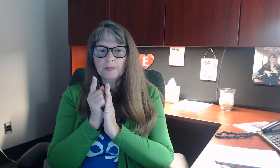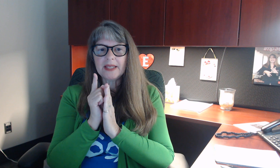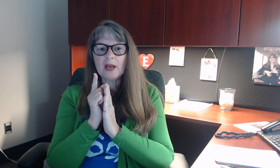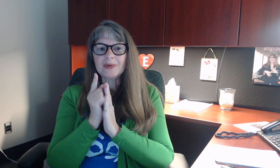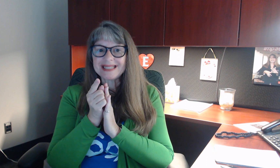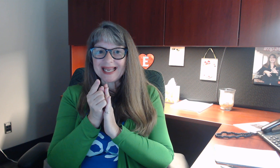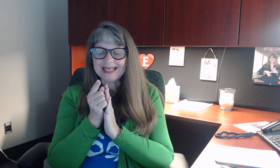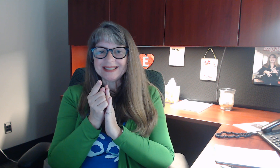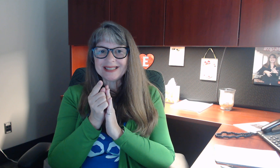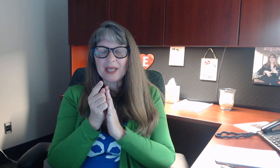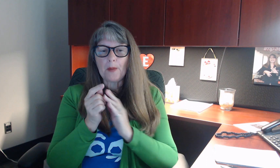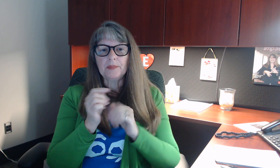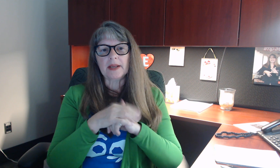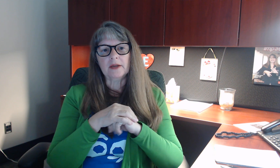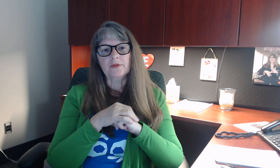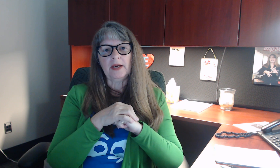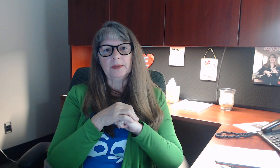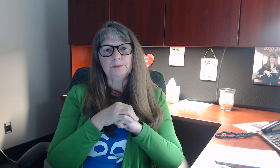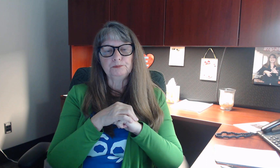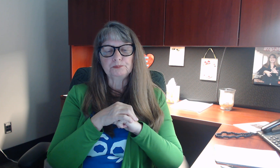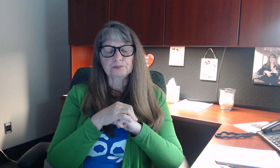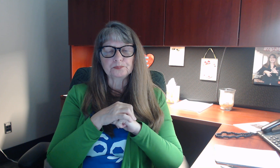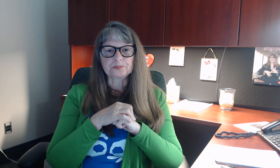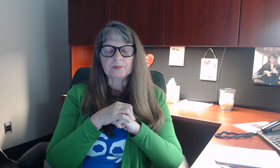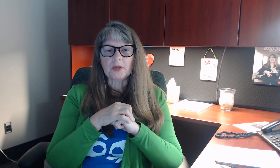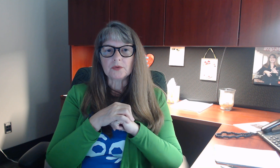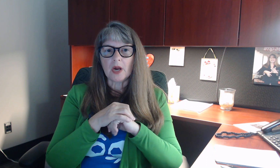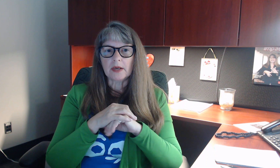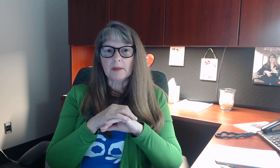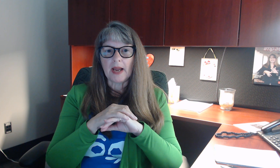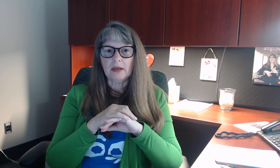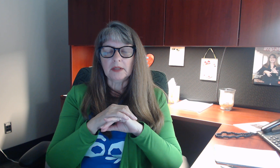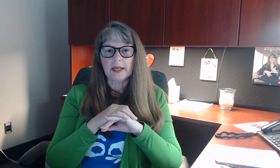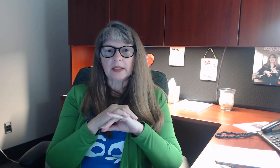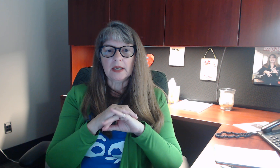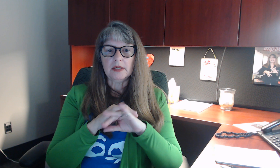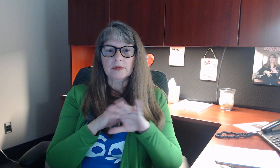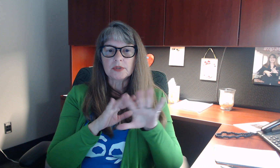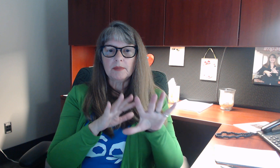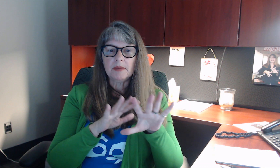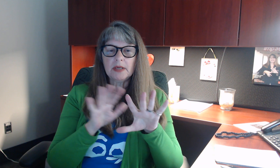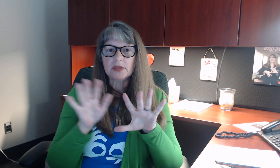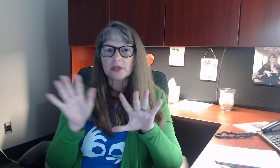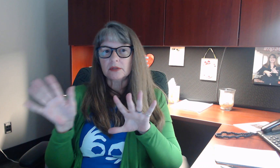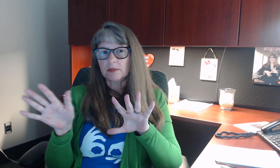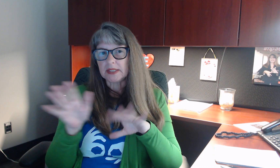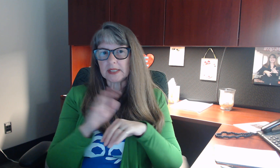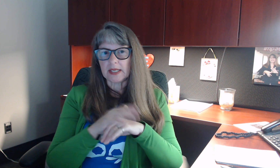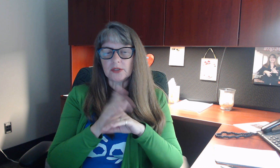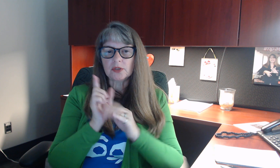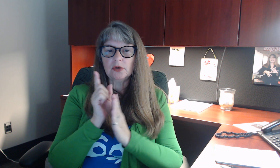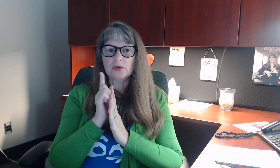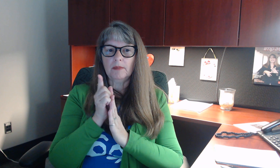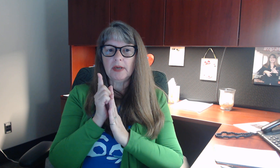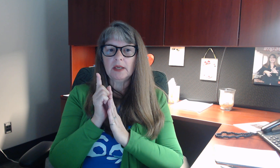Now, a second, like if they're talking about like so many minutes and so many seconds, you can do a minute. You